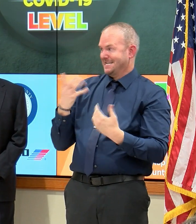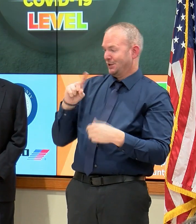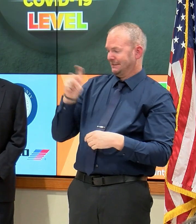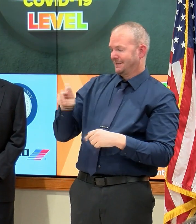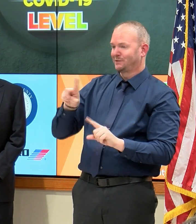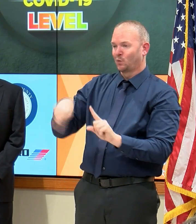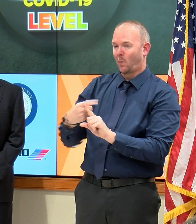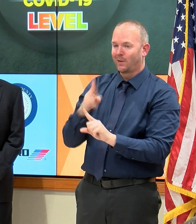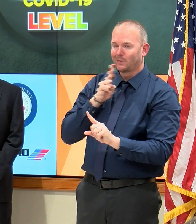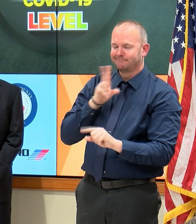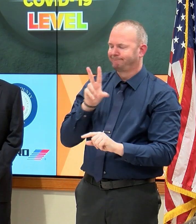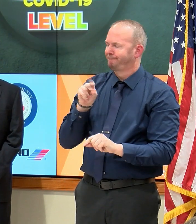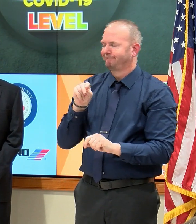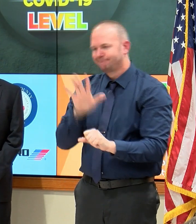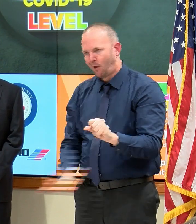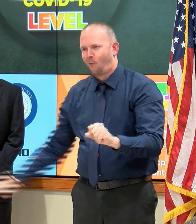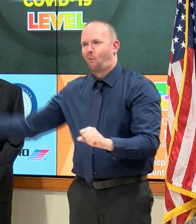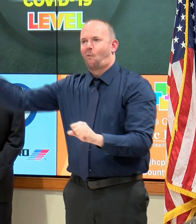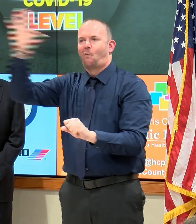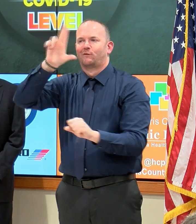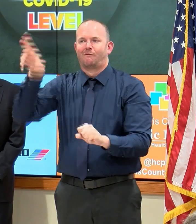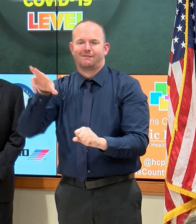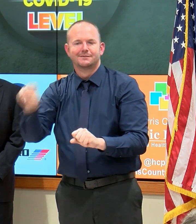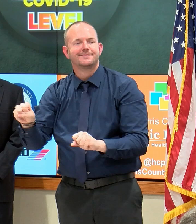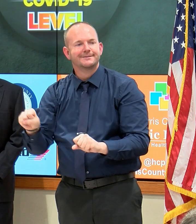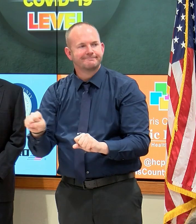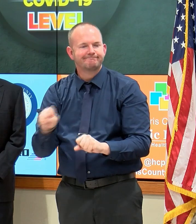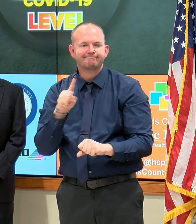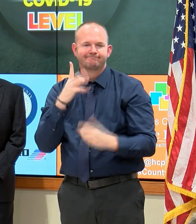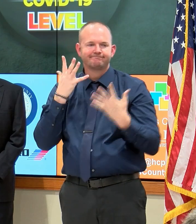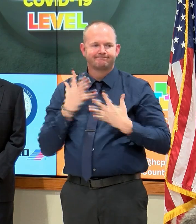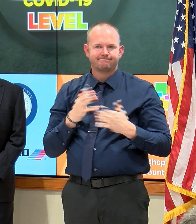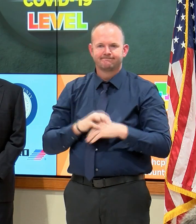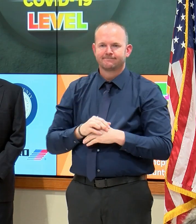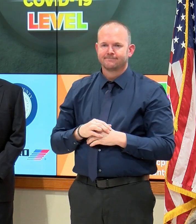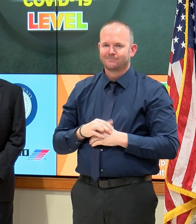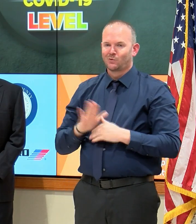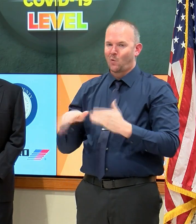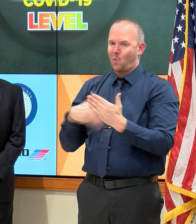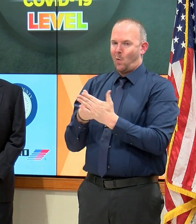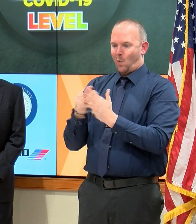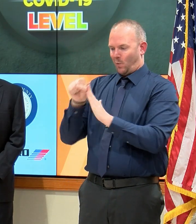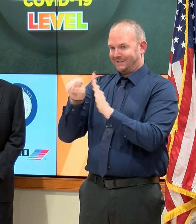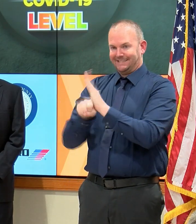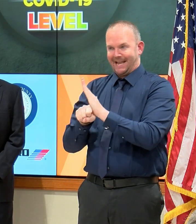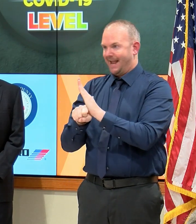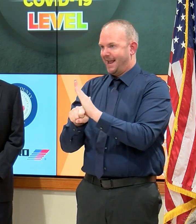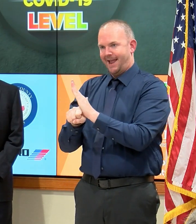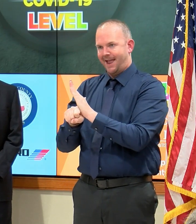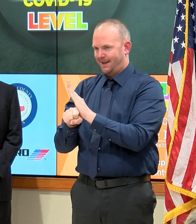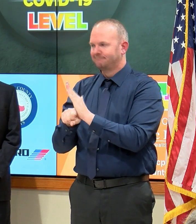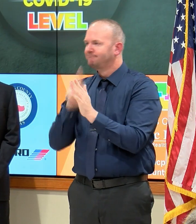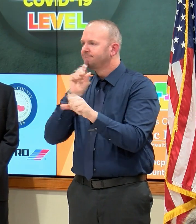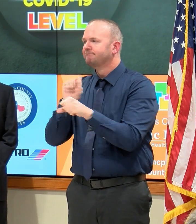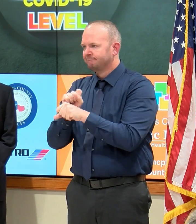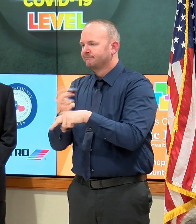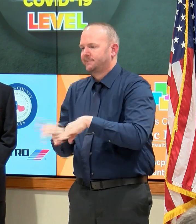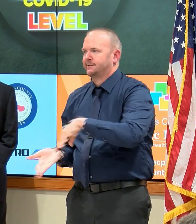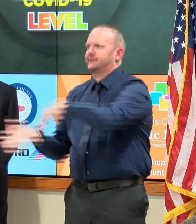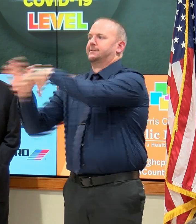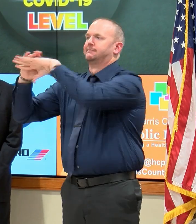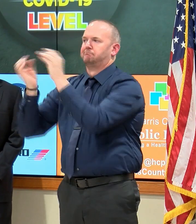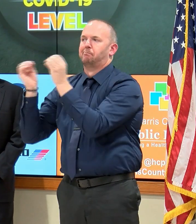region, but within the state, and the numbers are going up. I would say today we're reporting 210